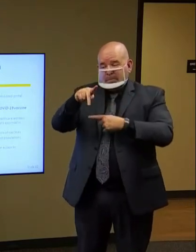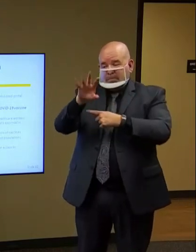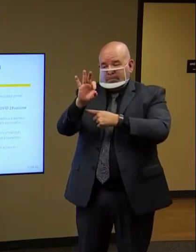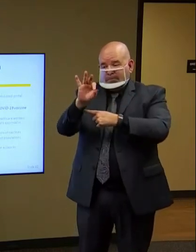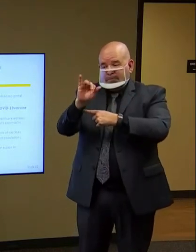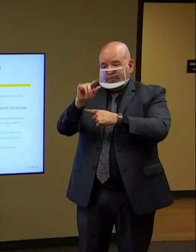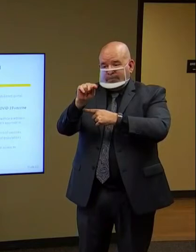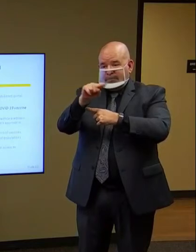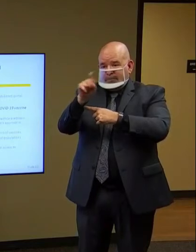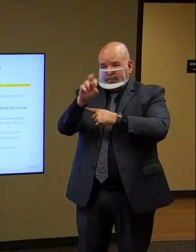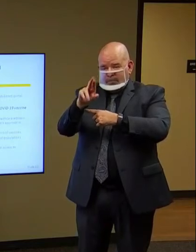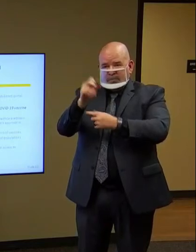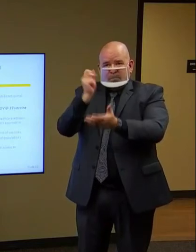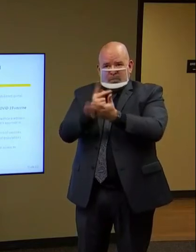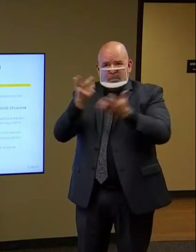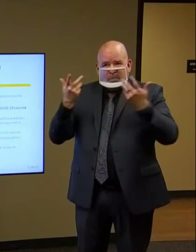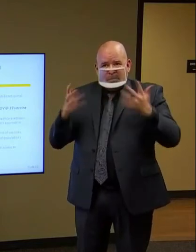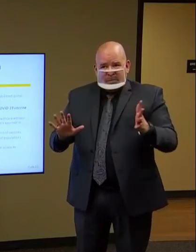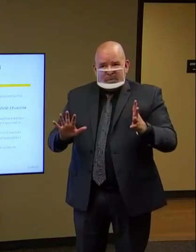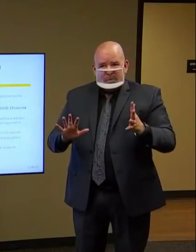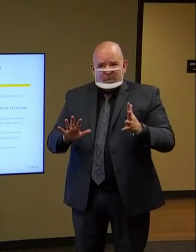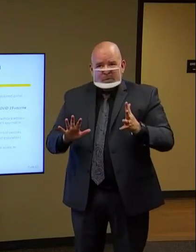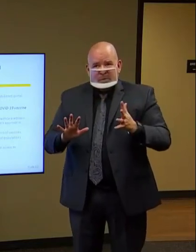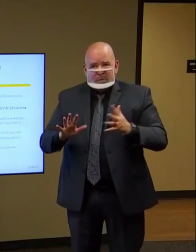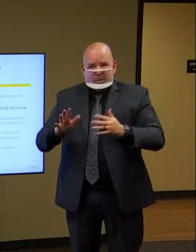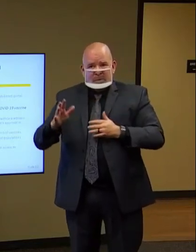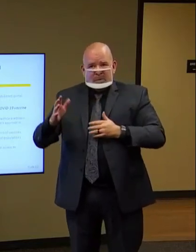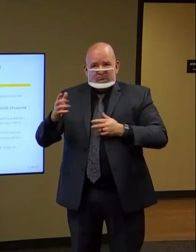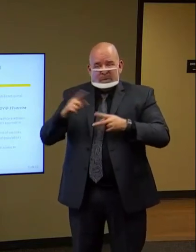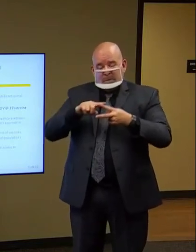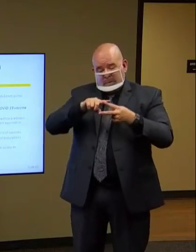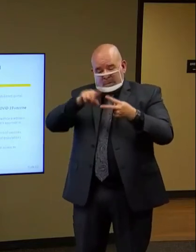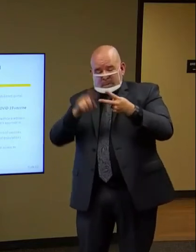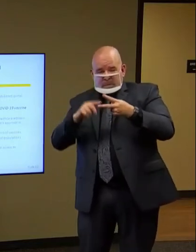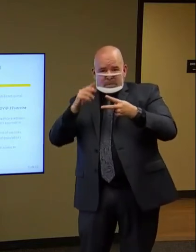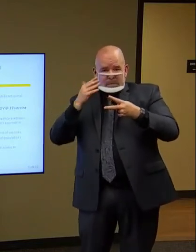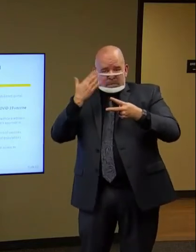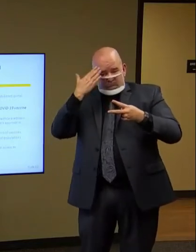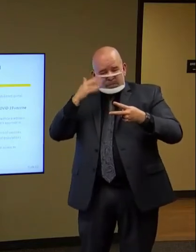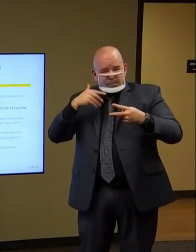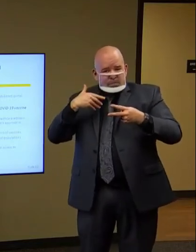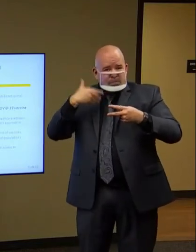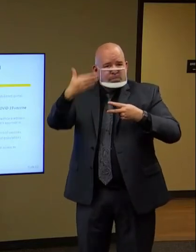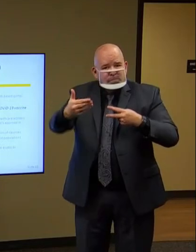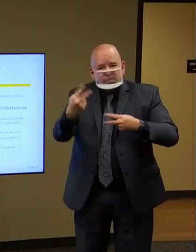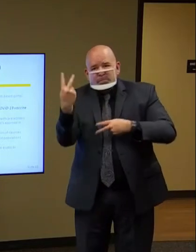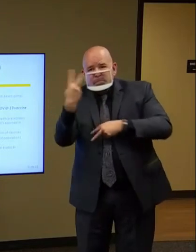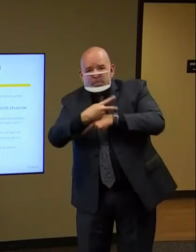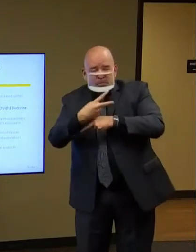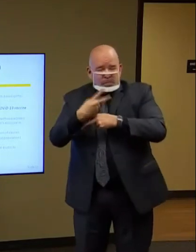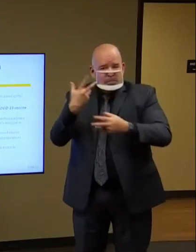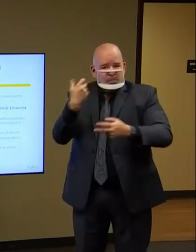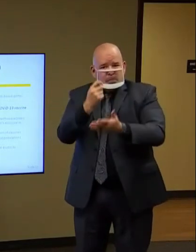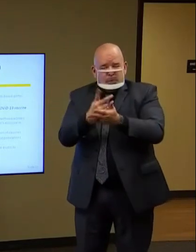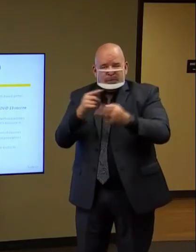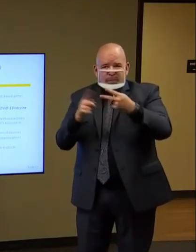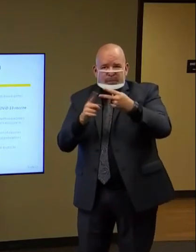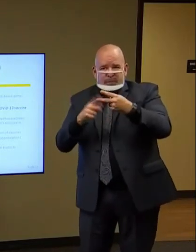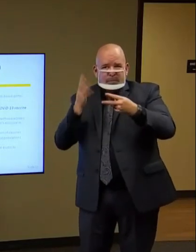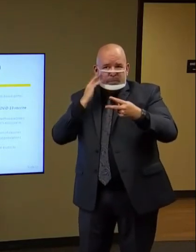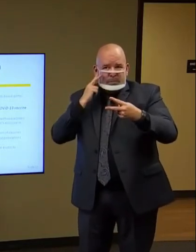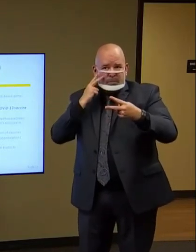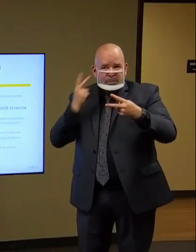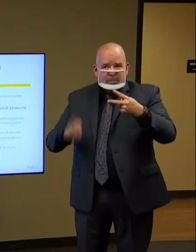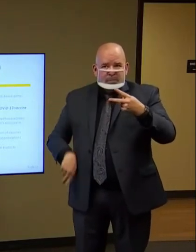will probably have the Moderna vaccine also approved, and that will change the supply. But right now, I mean, to expect that,